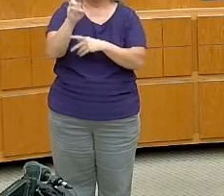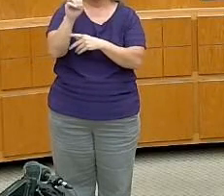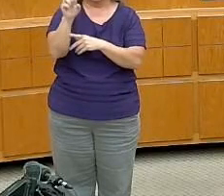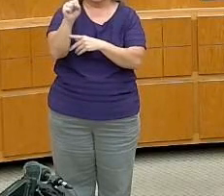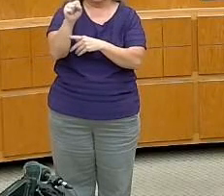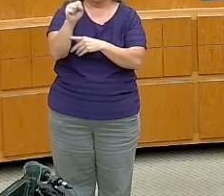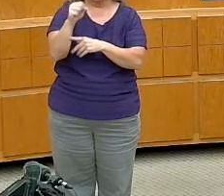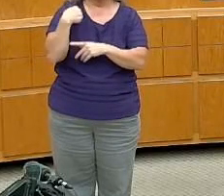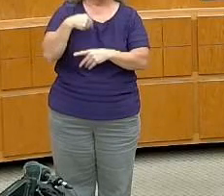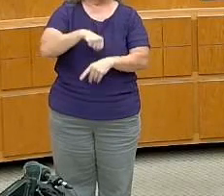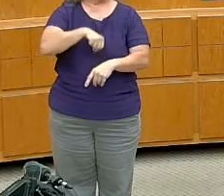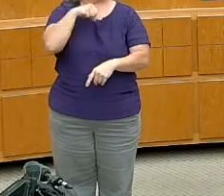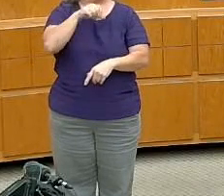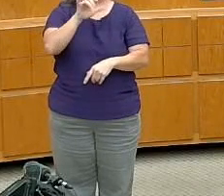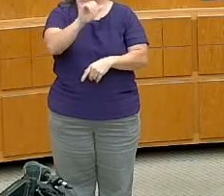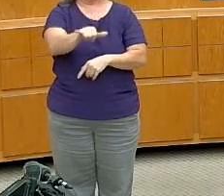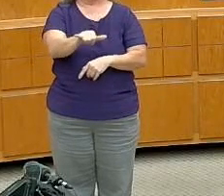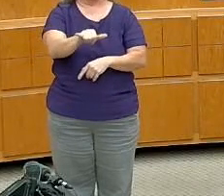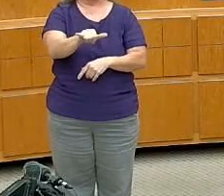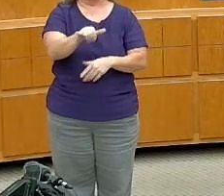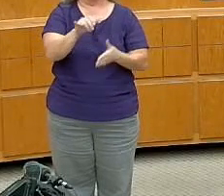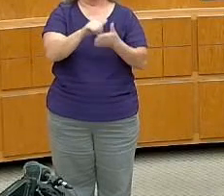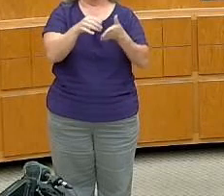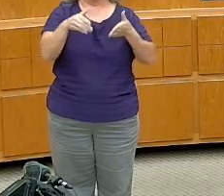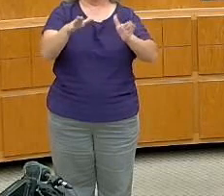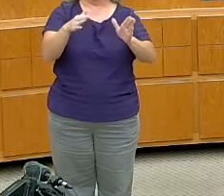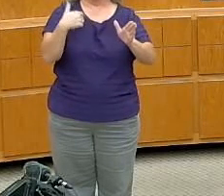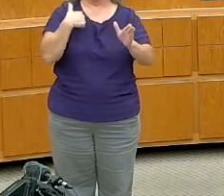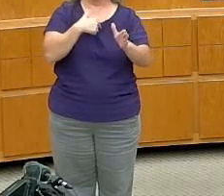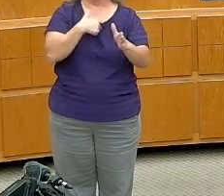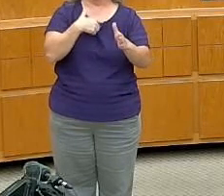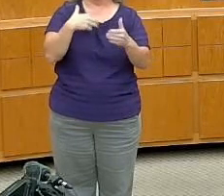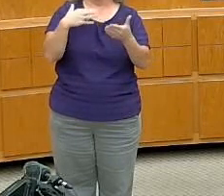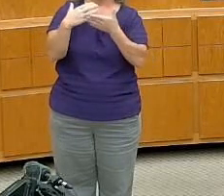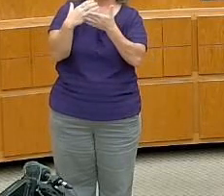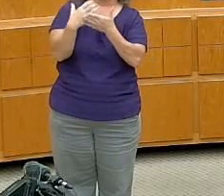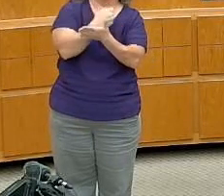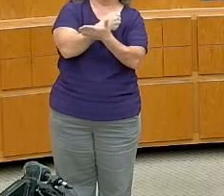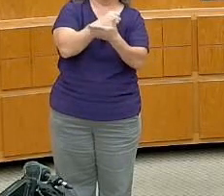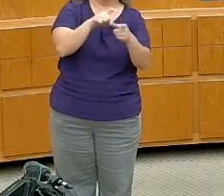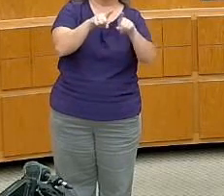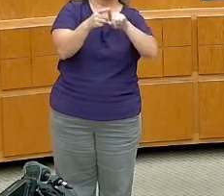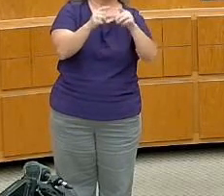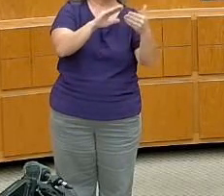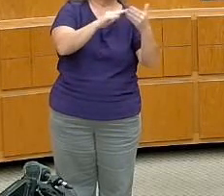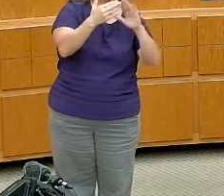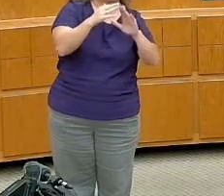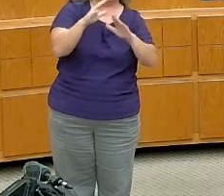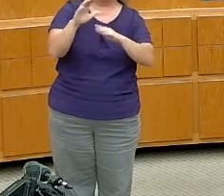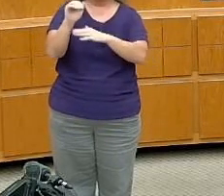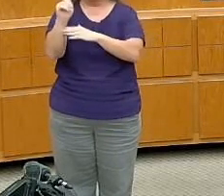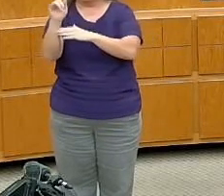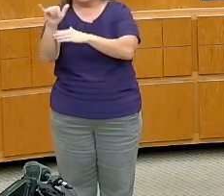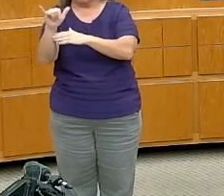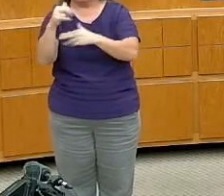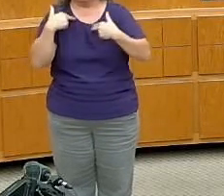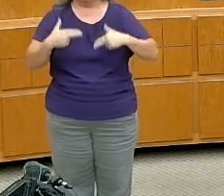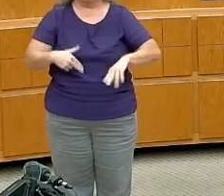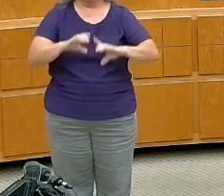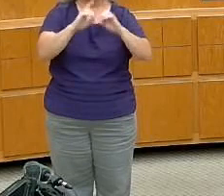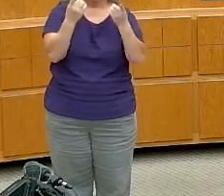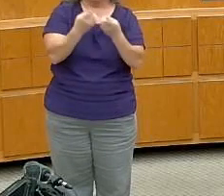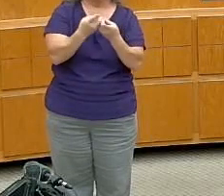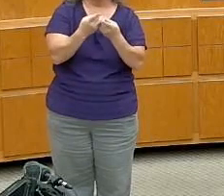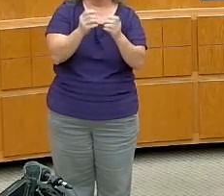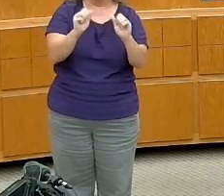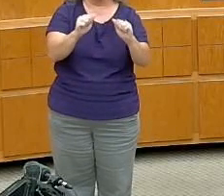very proud of this fact because it allowed us to have the opportunity as a city county health authority to be able to offer testing to